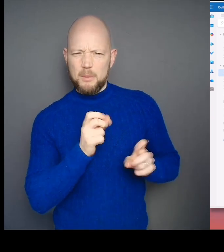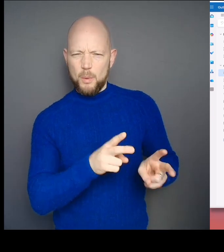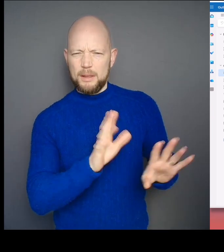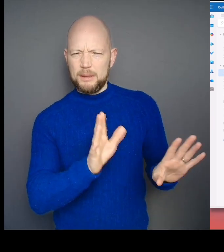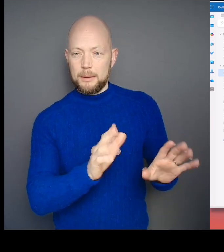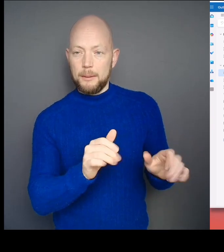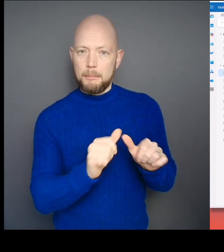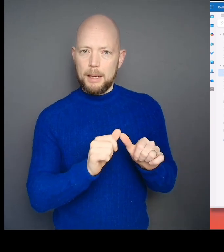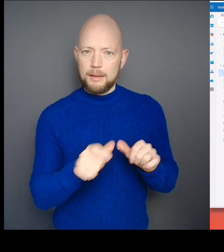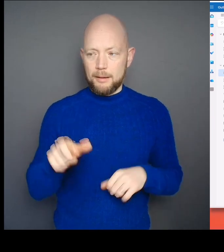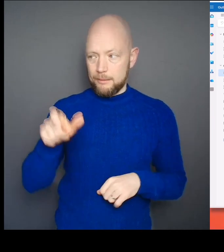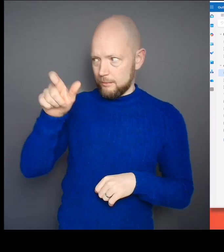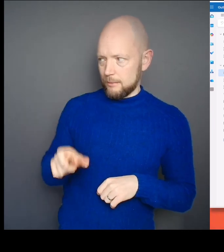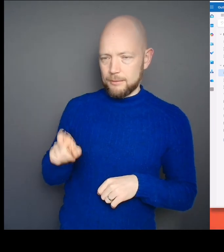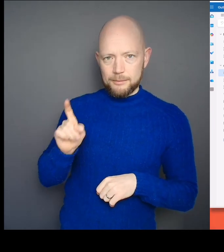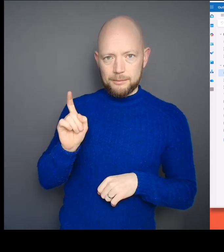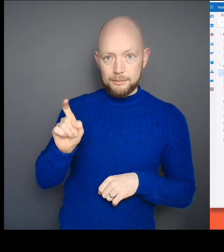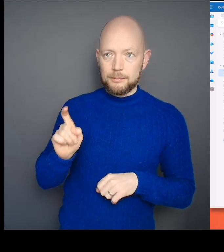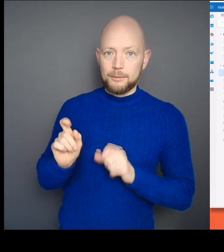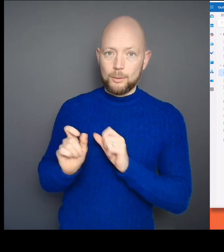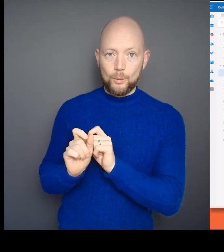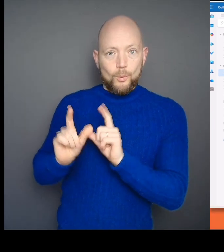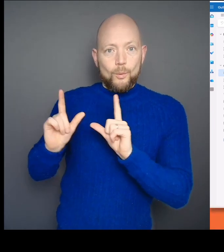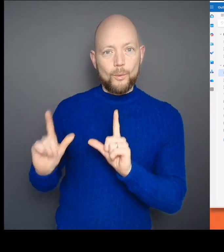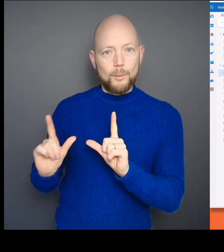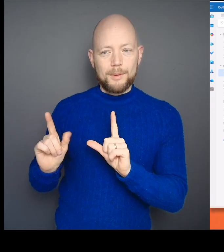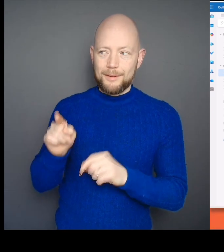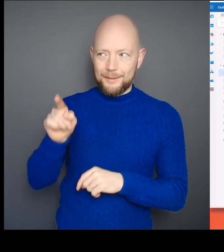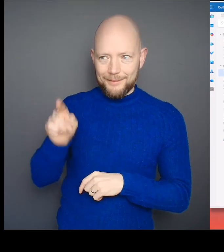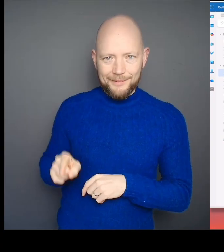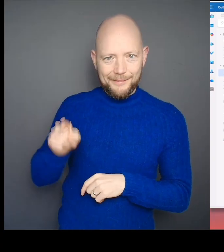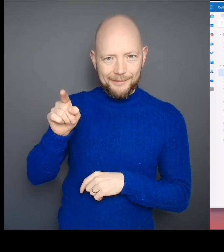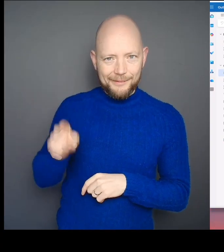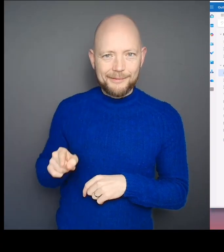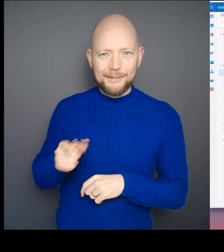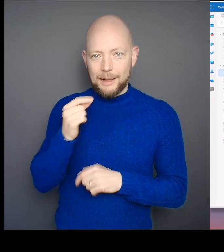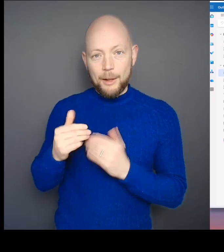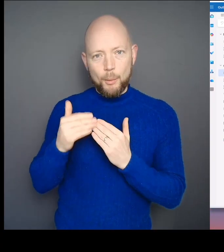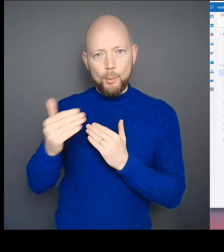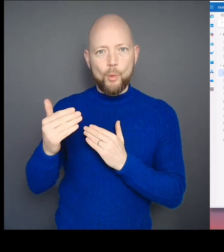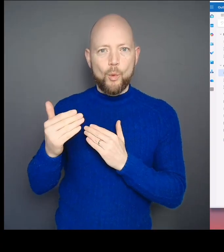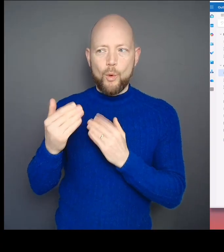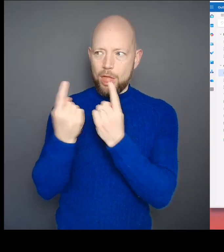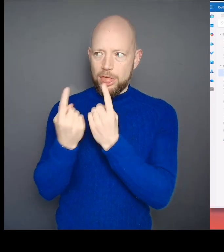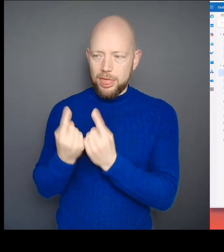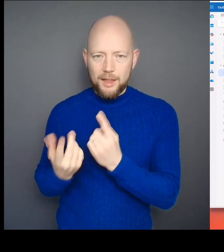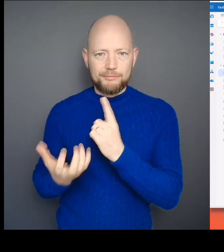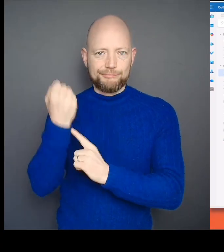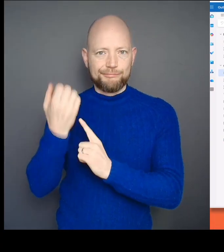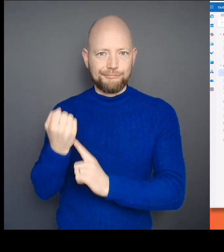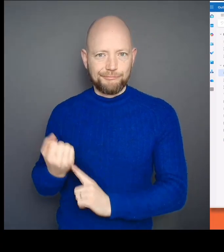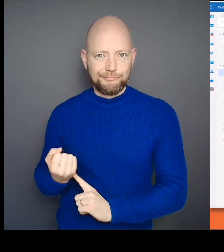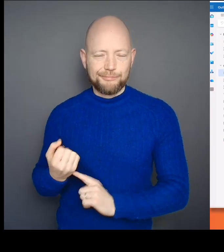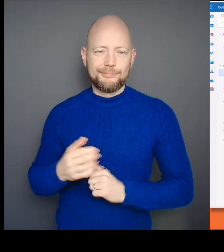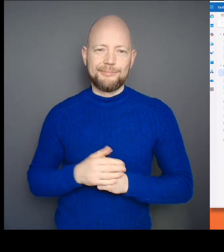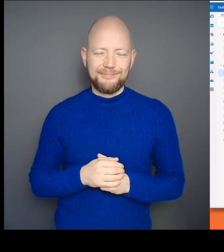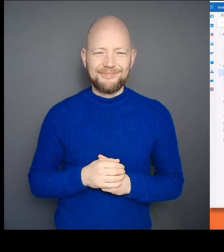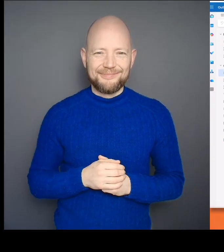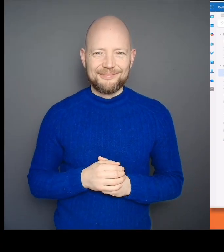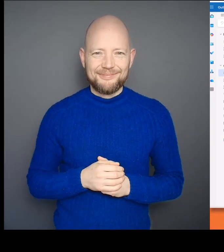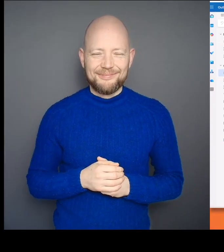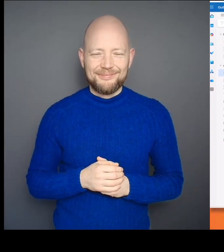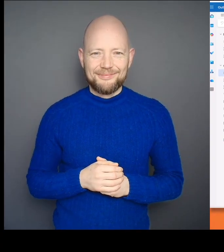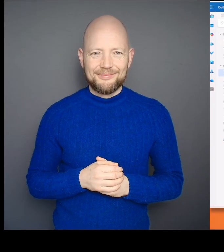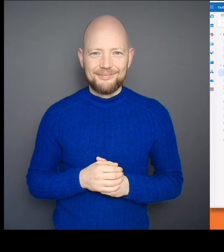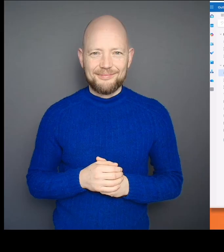over here. So what we can do is open this sidecar panel, and now you have got all of the same stuff that we have before. So if I